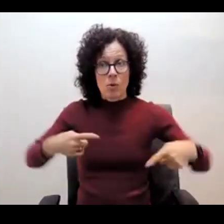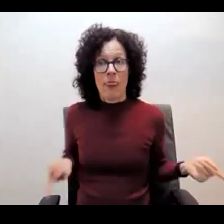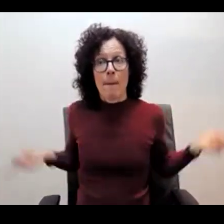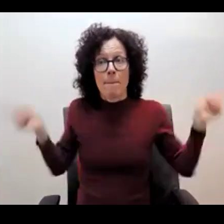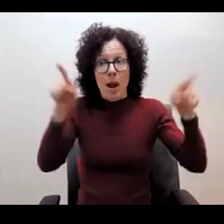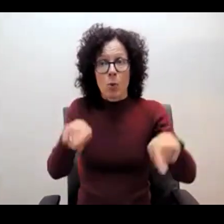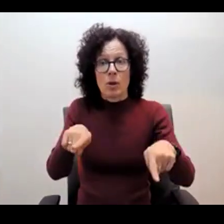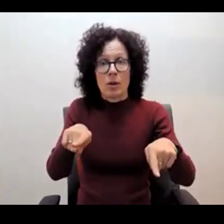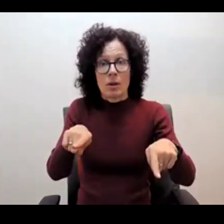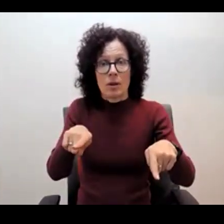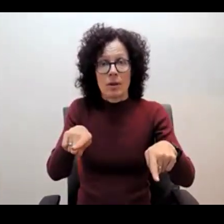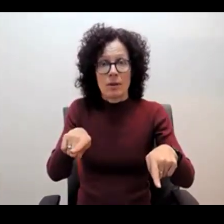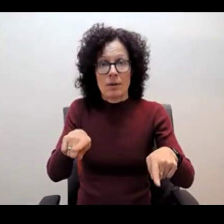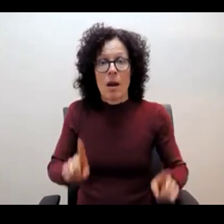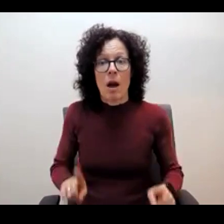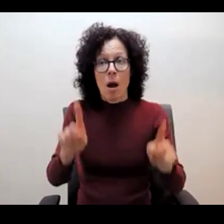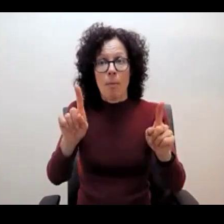up and forwards.